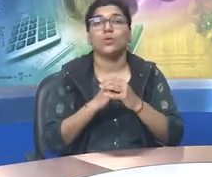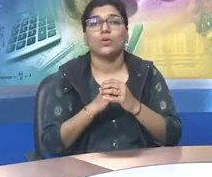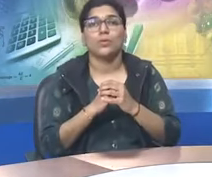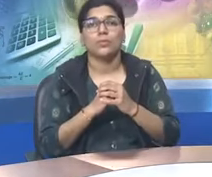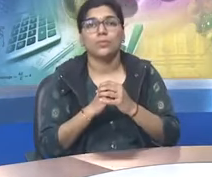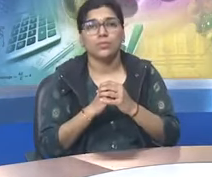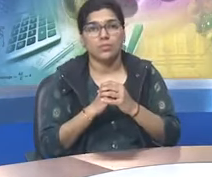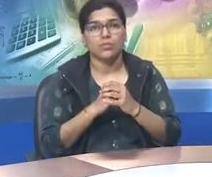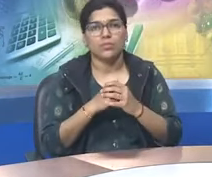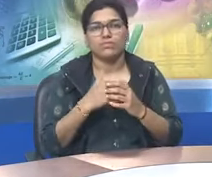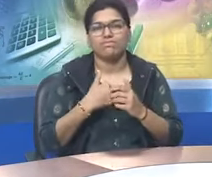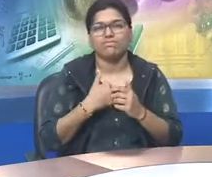Now these lines.